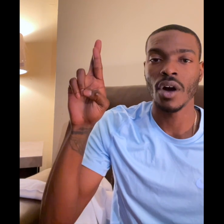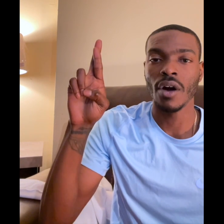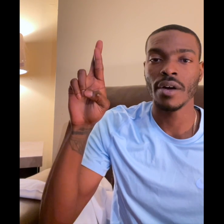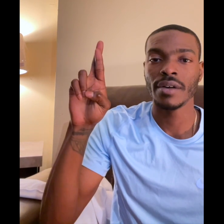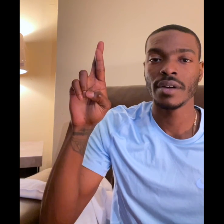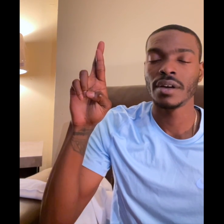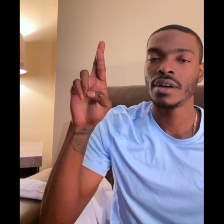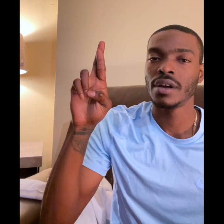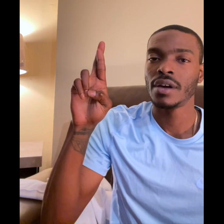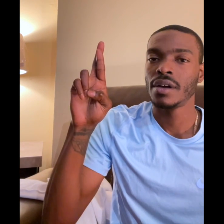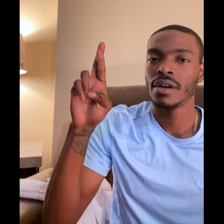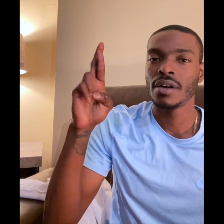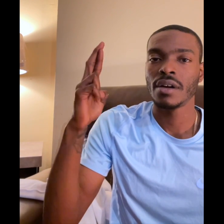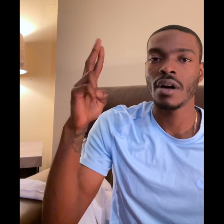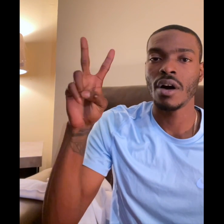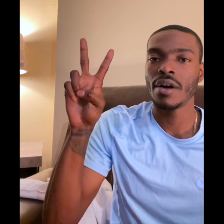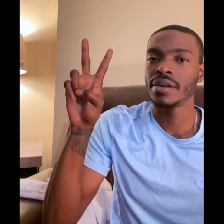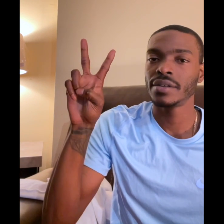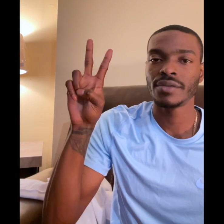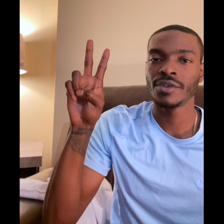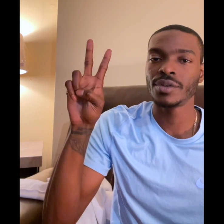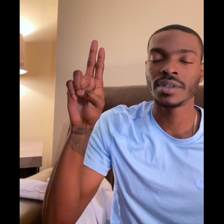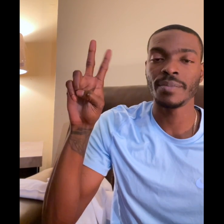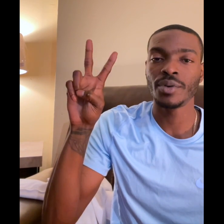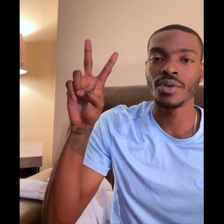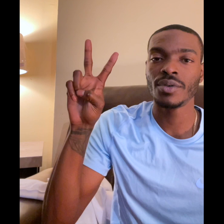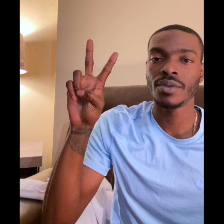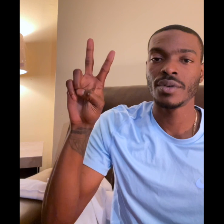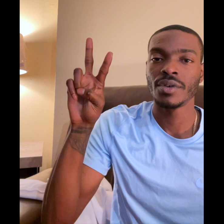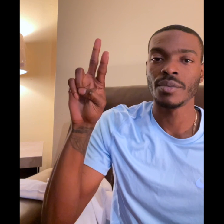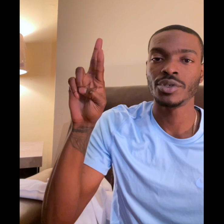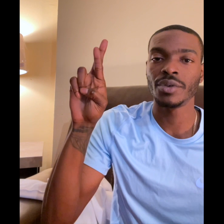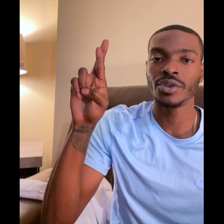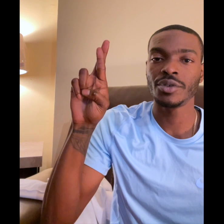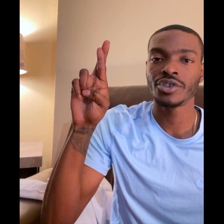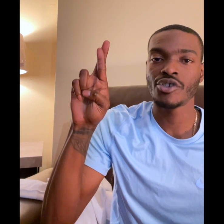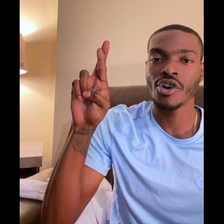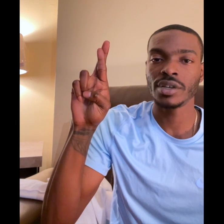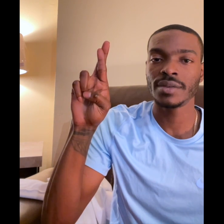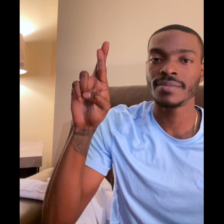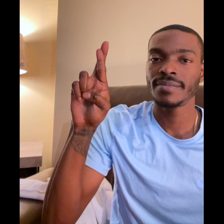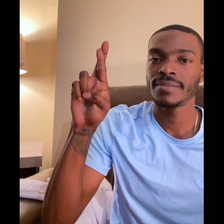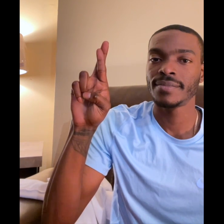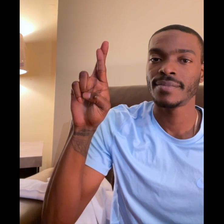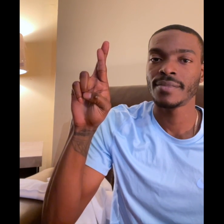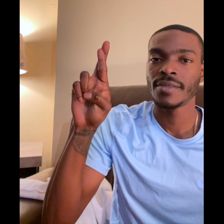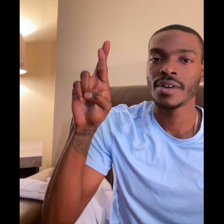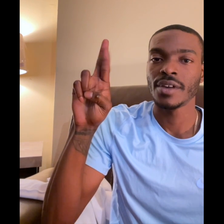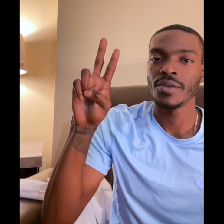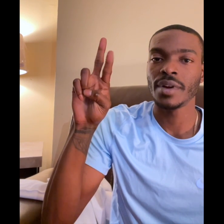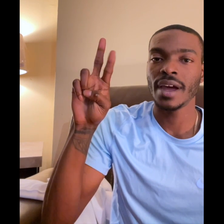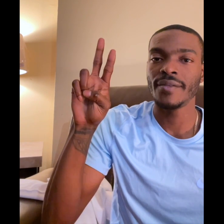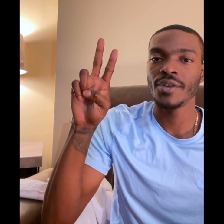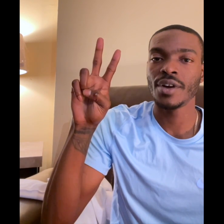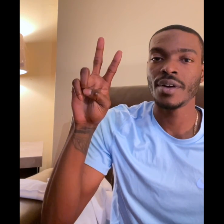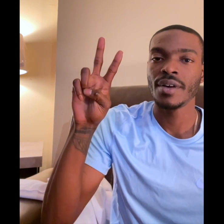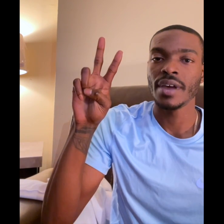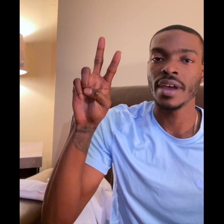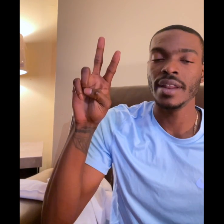R. R, real simple. What you want to do is cross and you want to have your